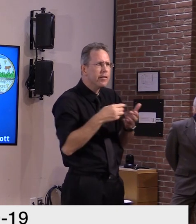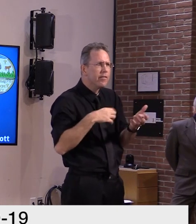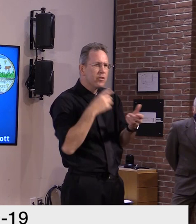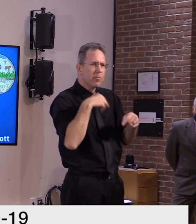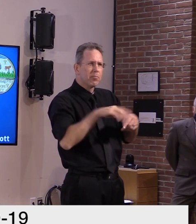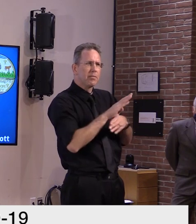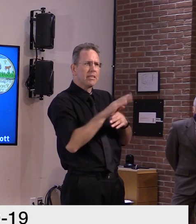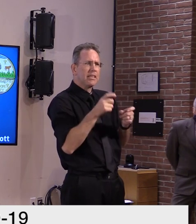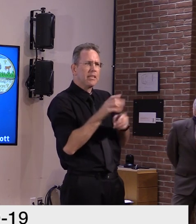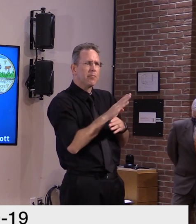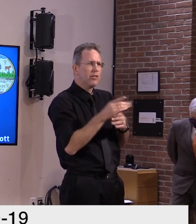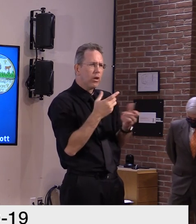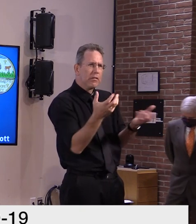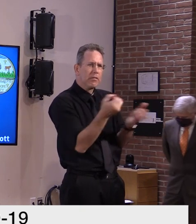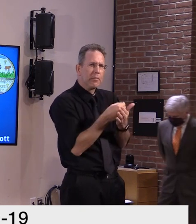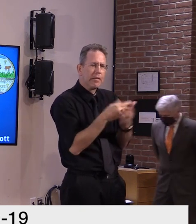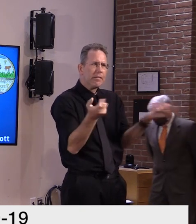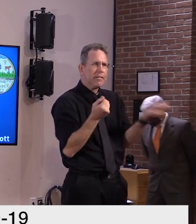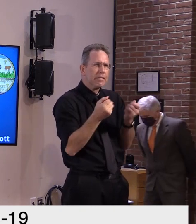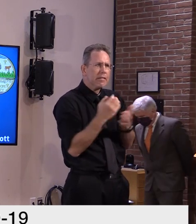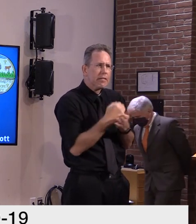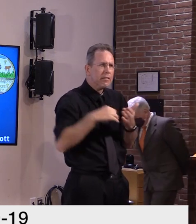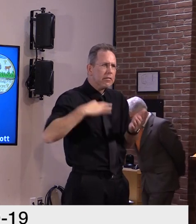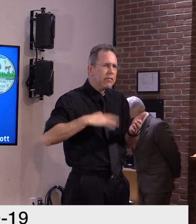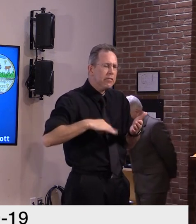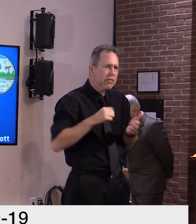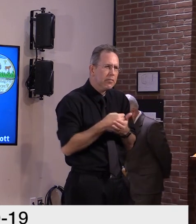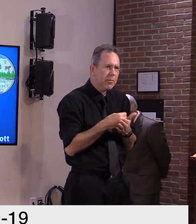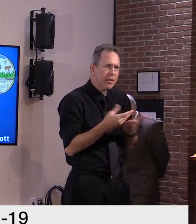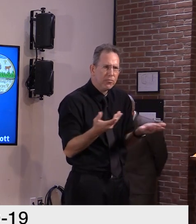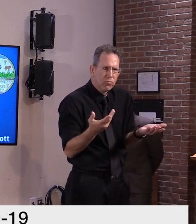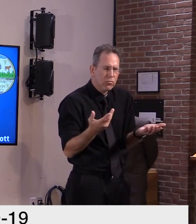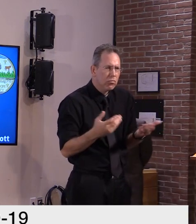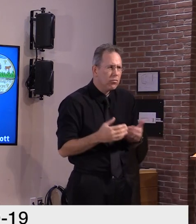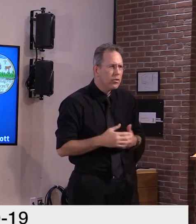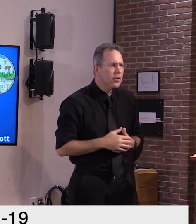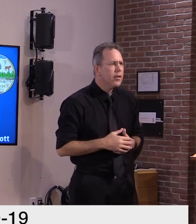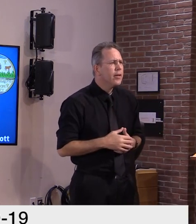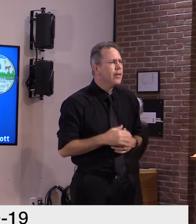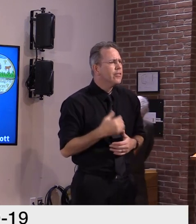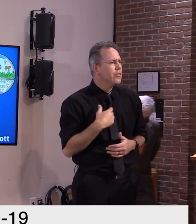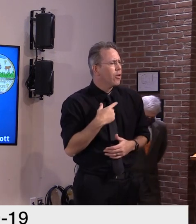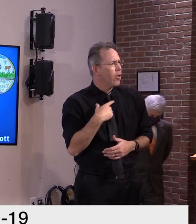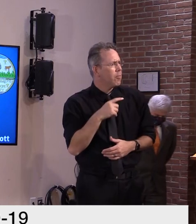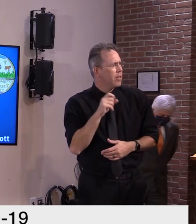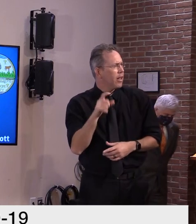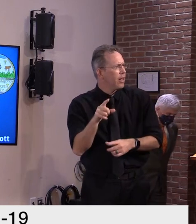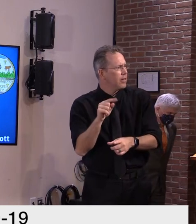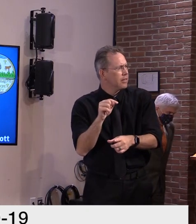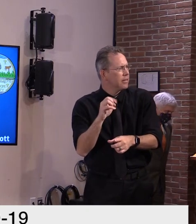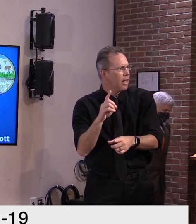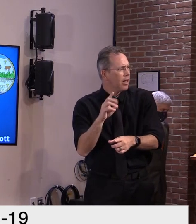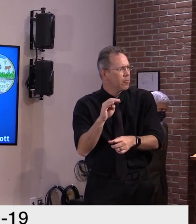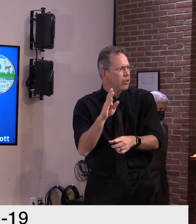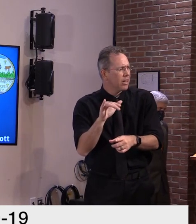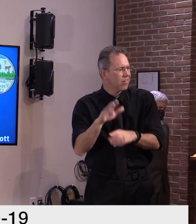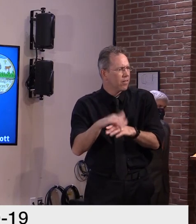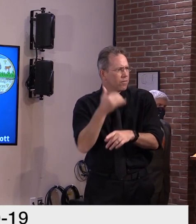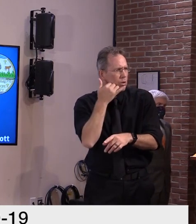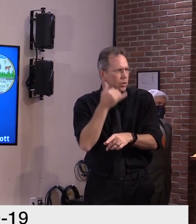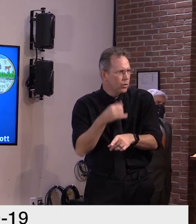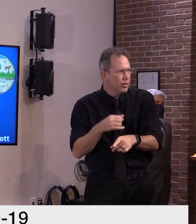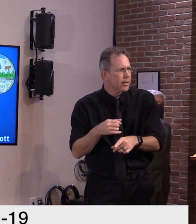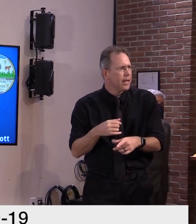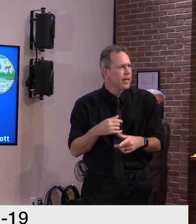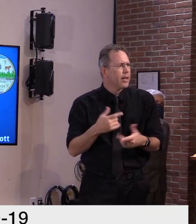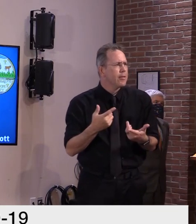how can the ski areas have these, or how can skiers follow this guidance and actually